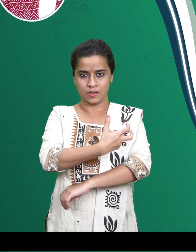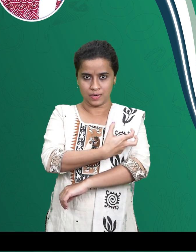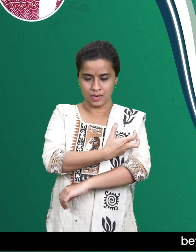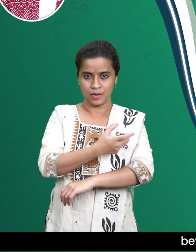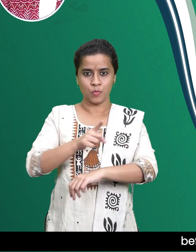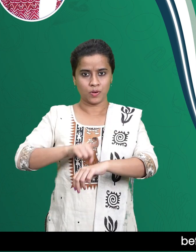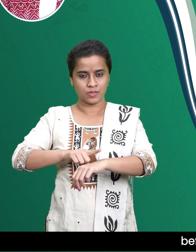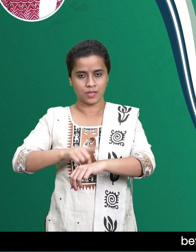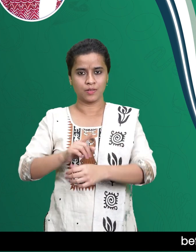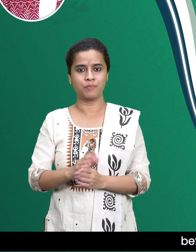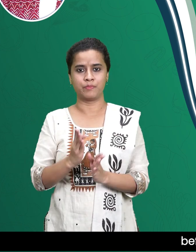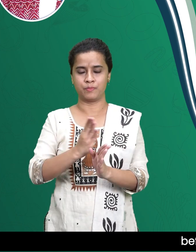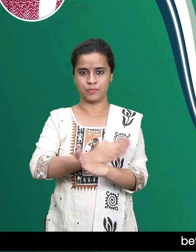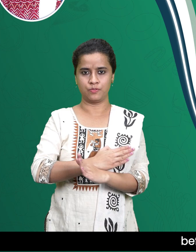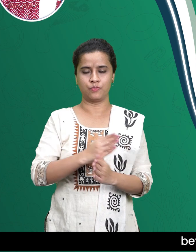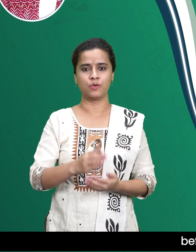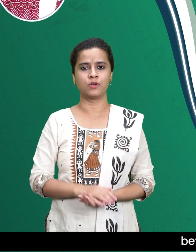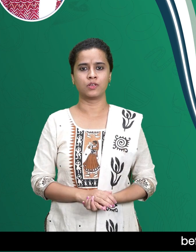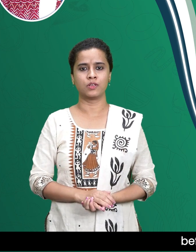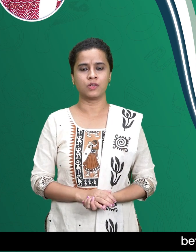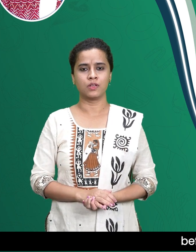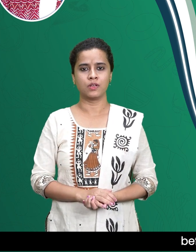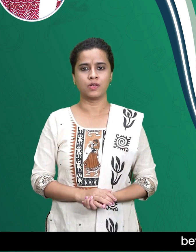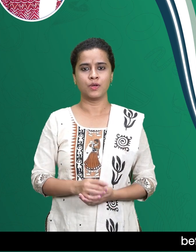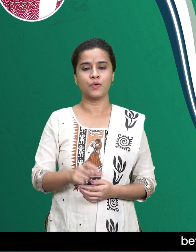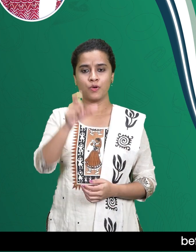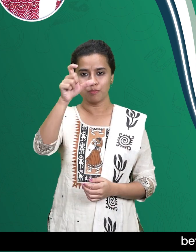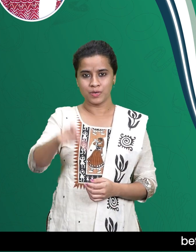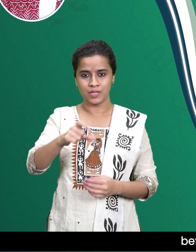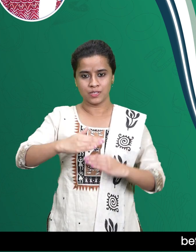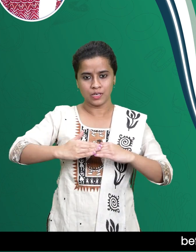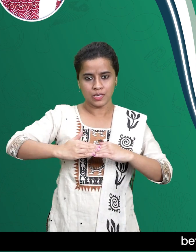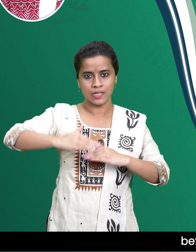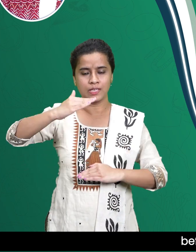before the onset of symptoms.